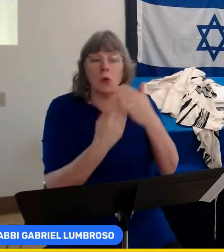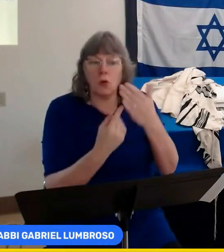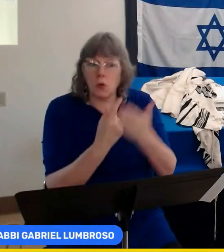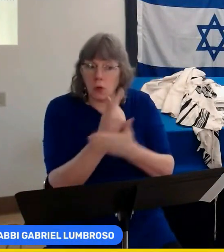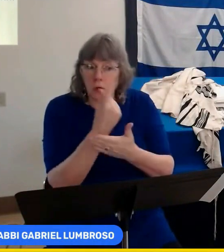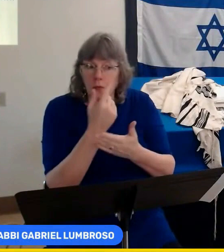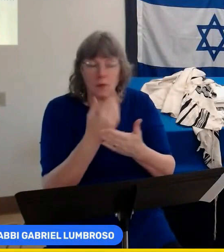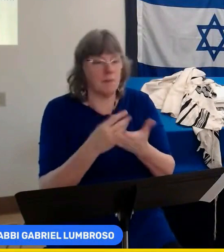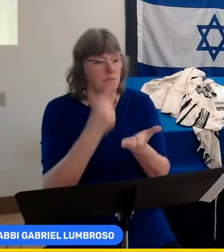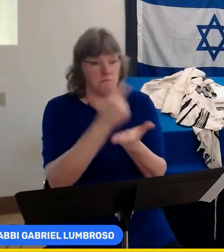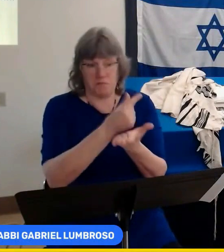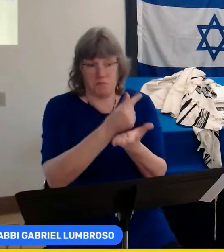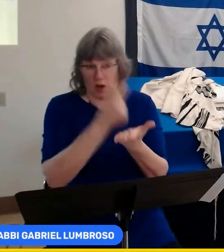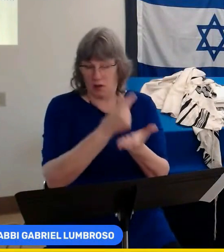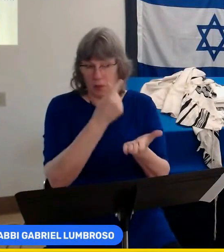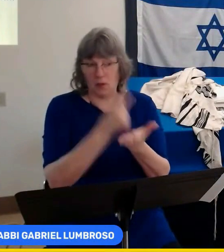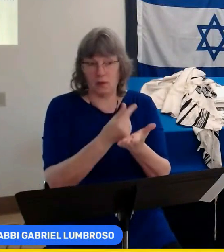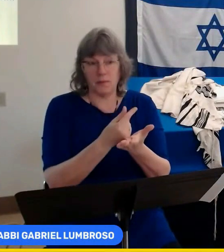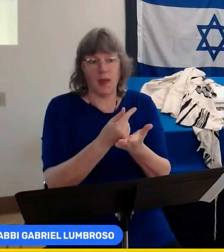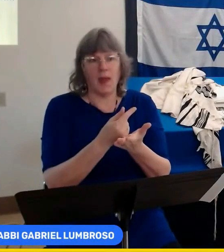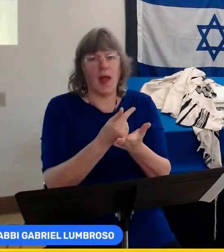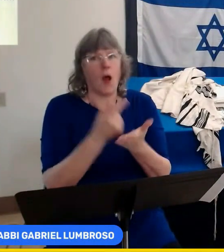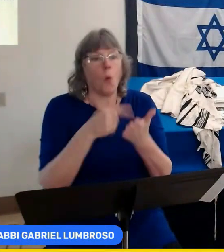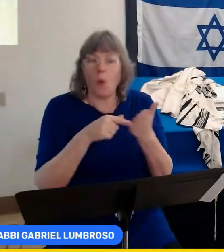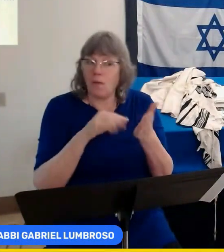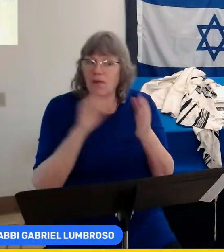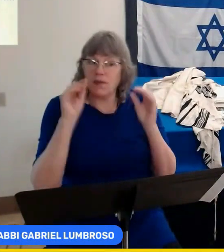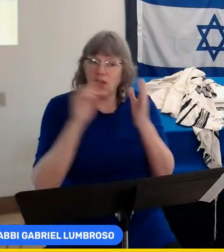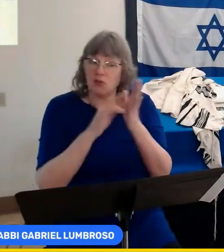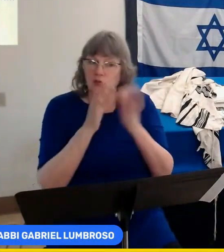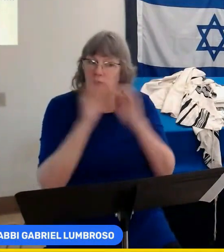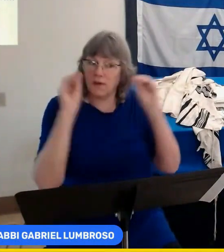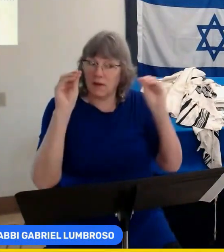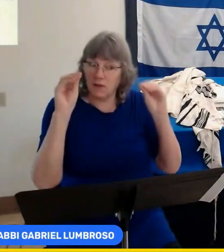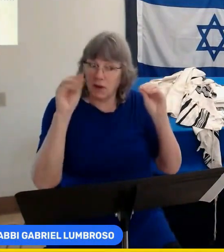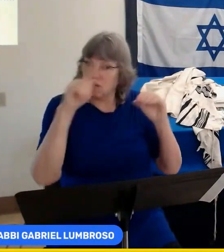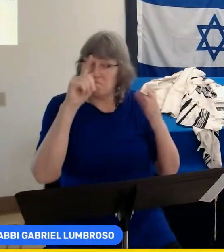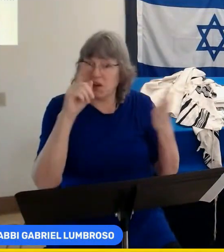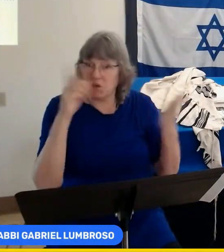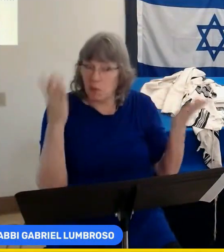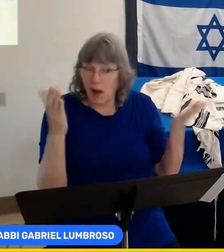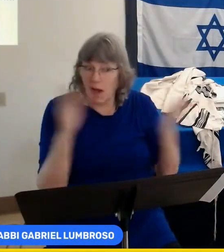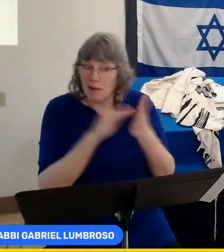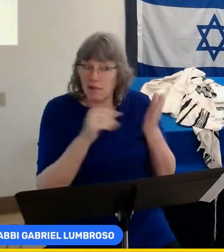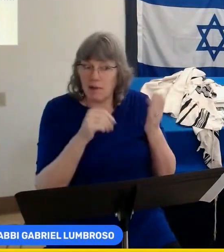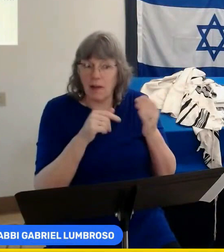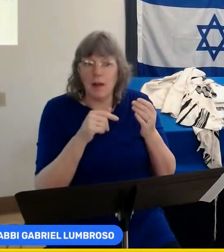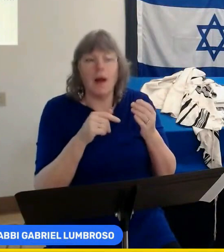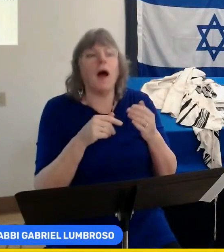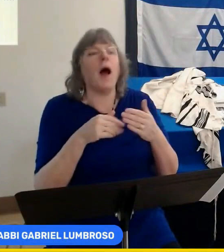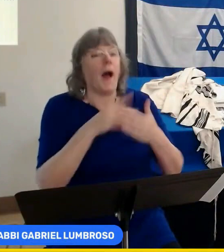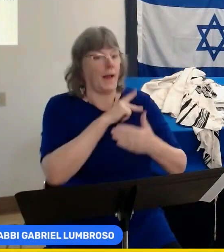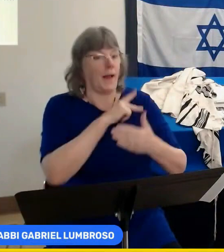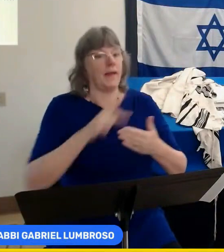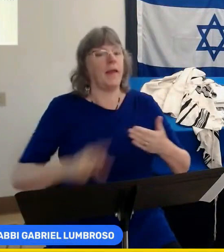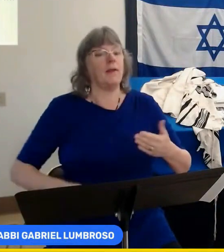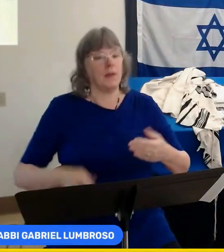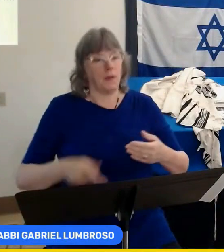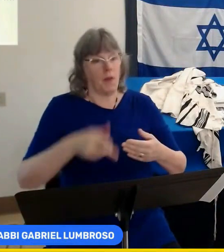It says, okay. After John was arrested, Yeshua came into Galilee, proclaiming the gospel of God and